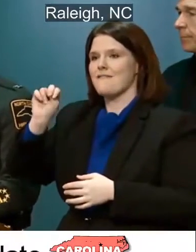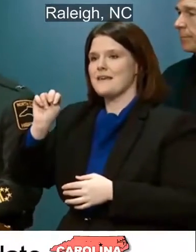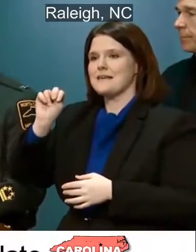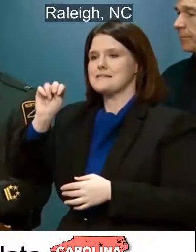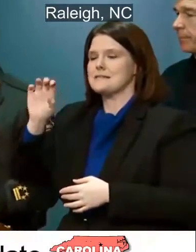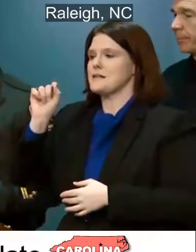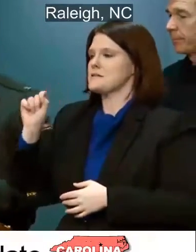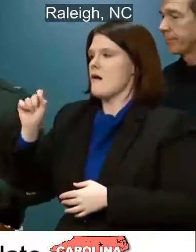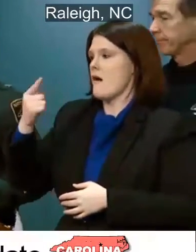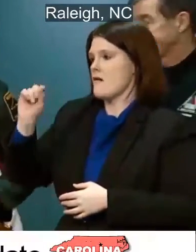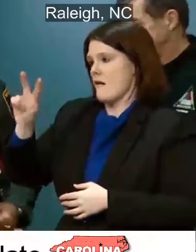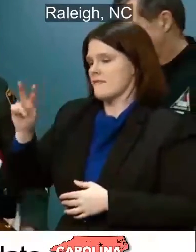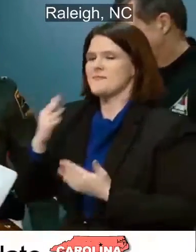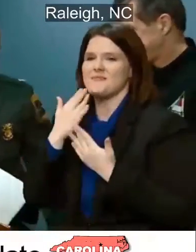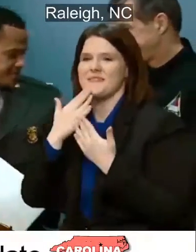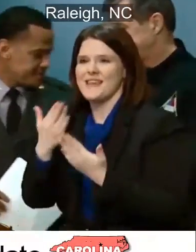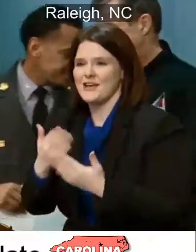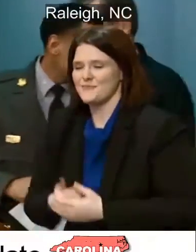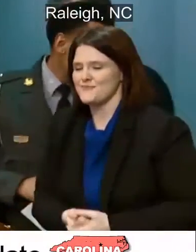drivenc.gov. Thank you.